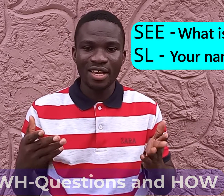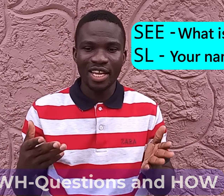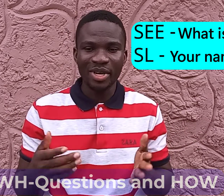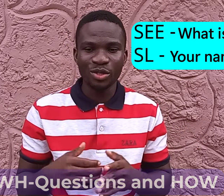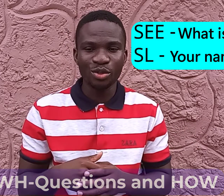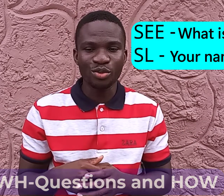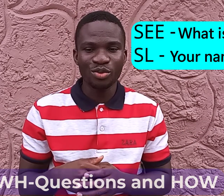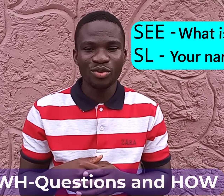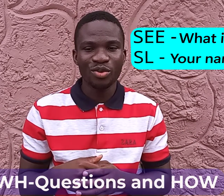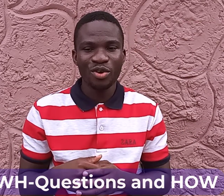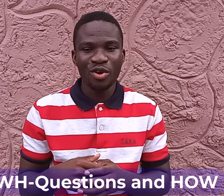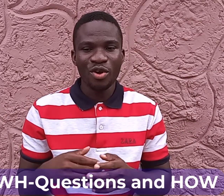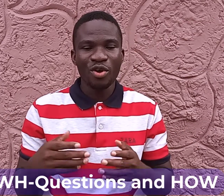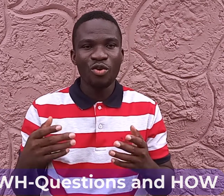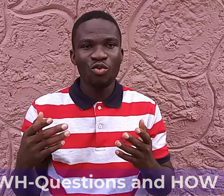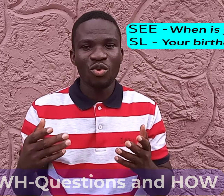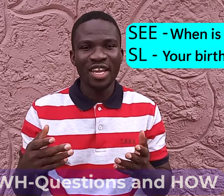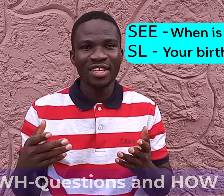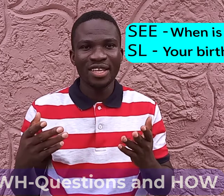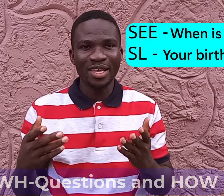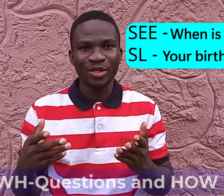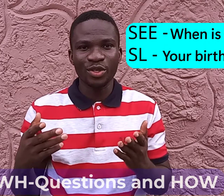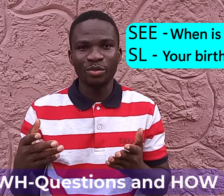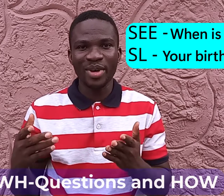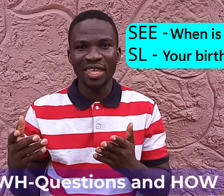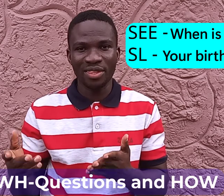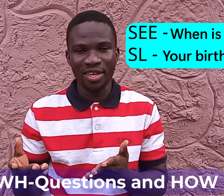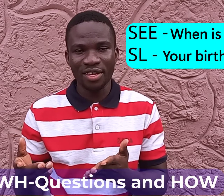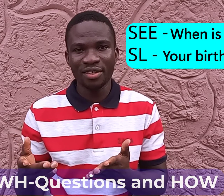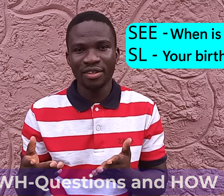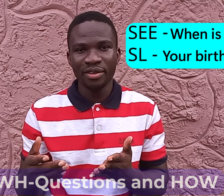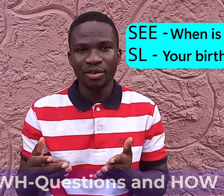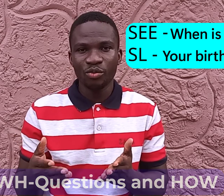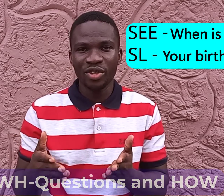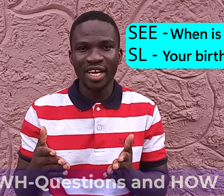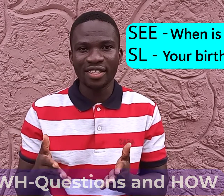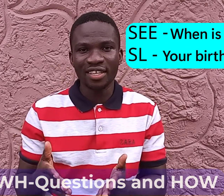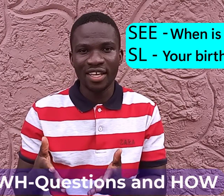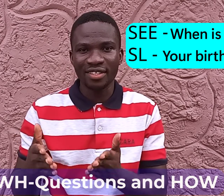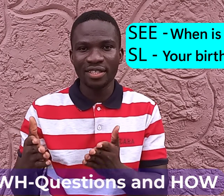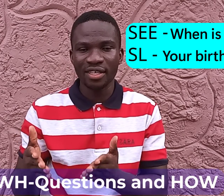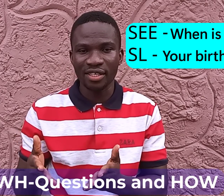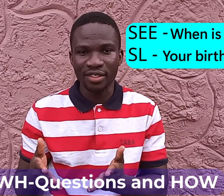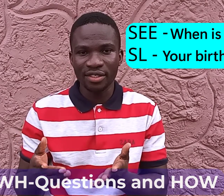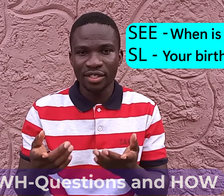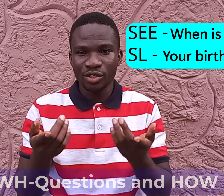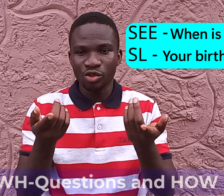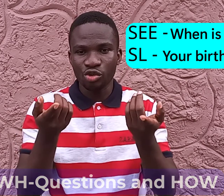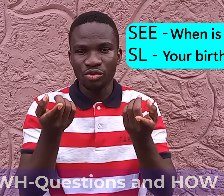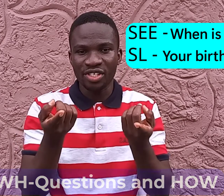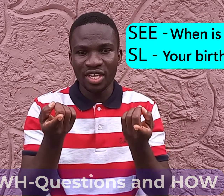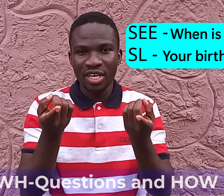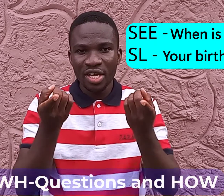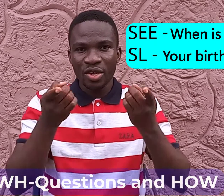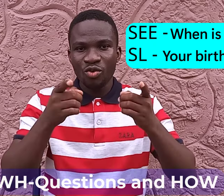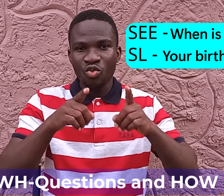Number two, when is your birthday? We are saying the exact English. So we say,